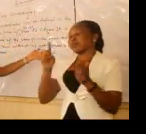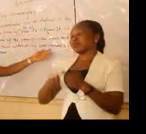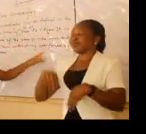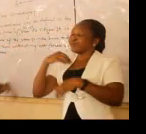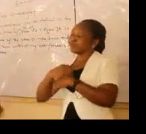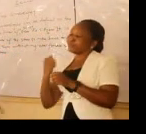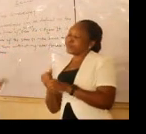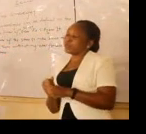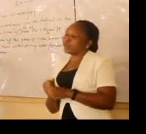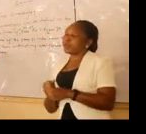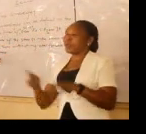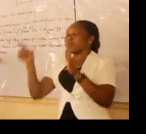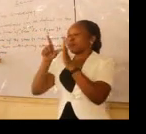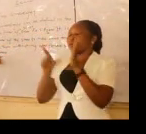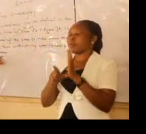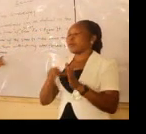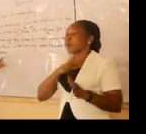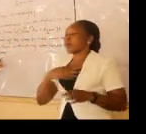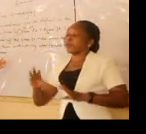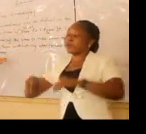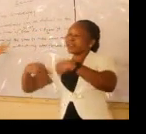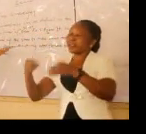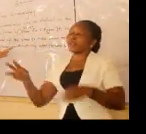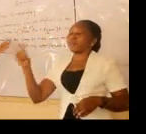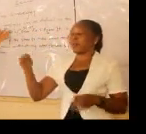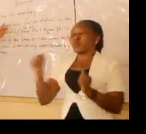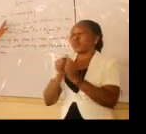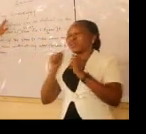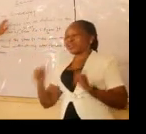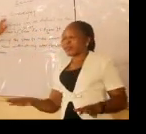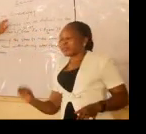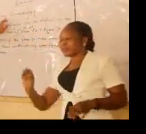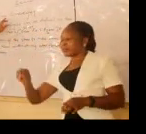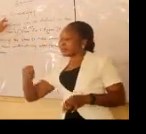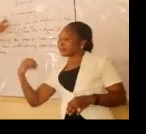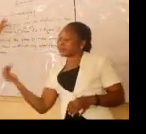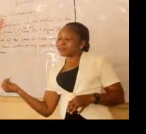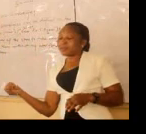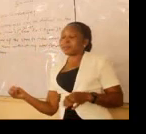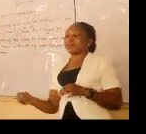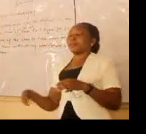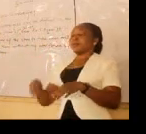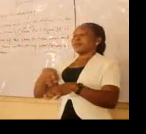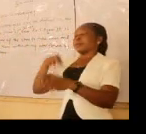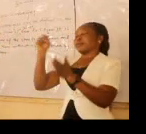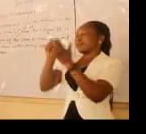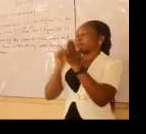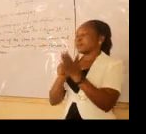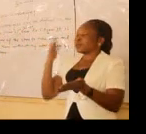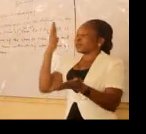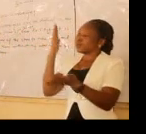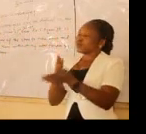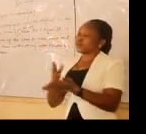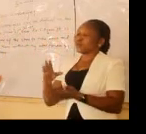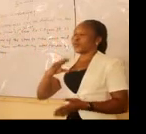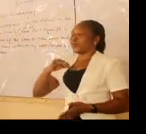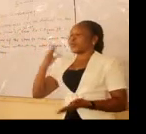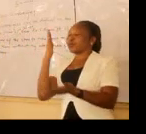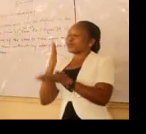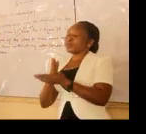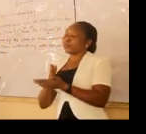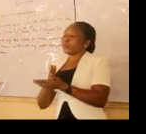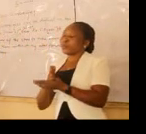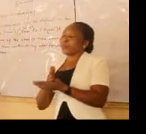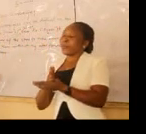any interference by other states. And I said that this idea of sovereignty originated from a man called